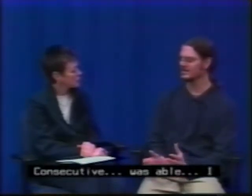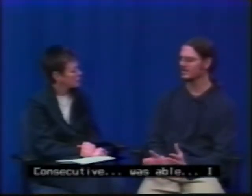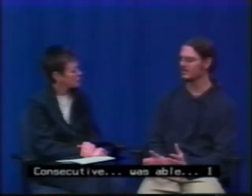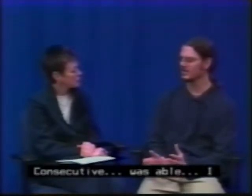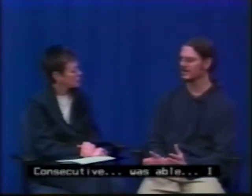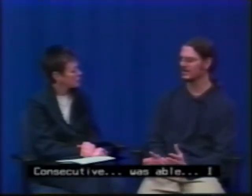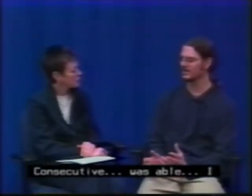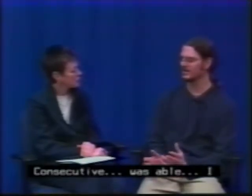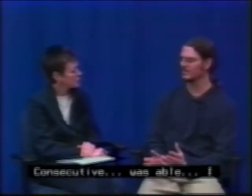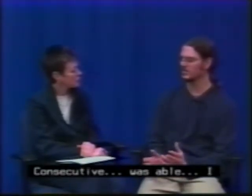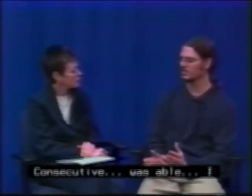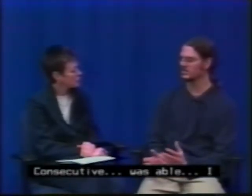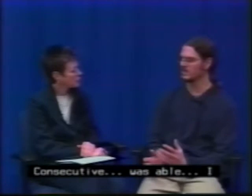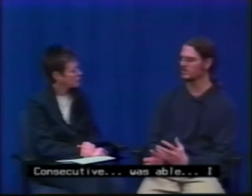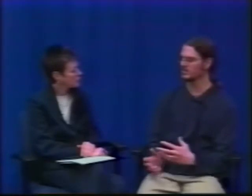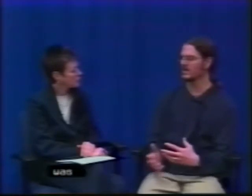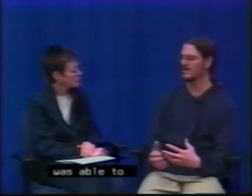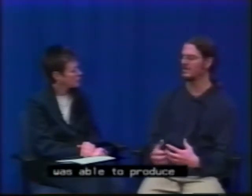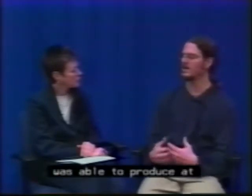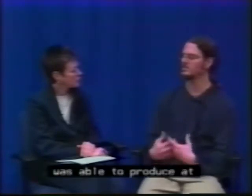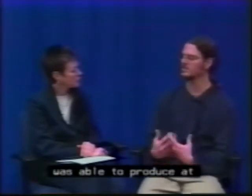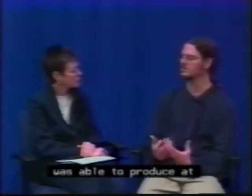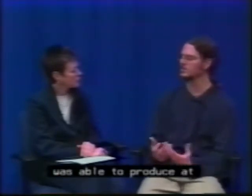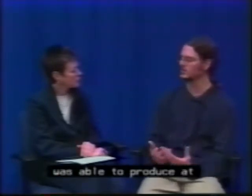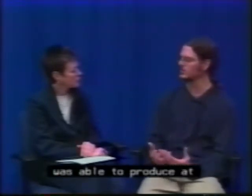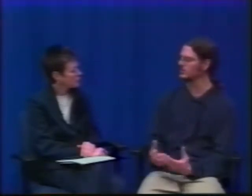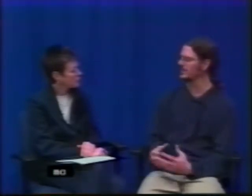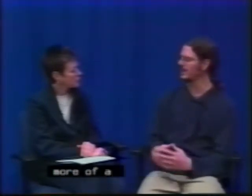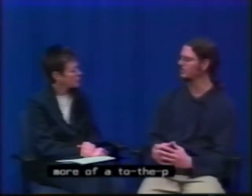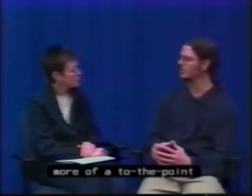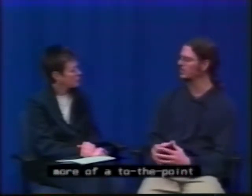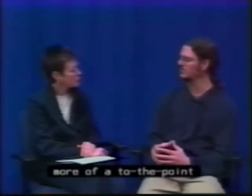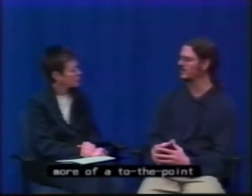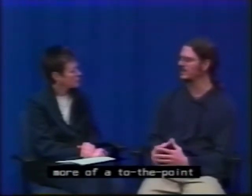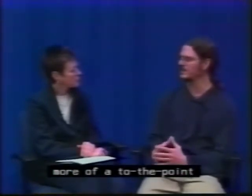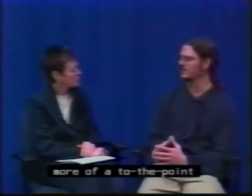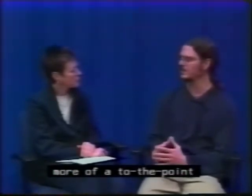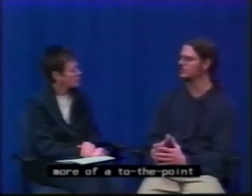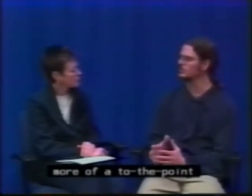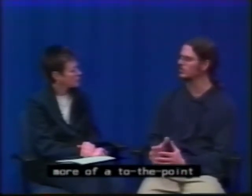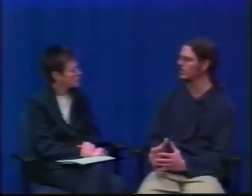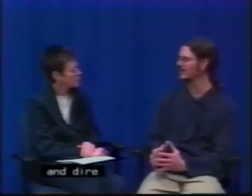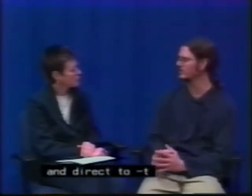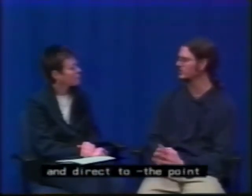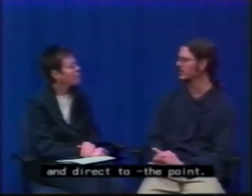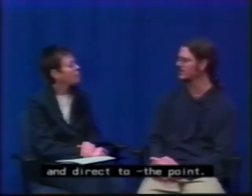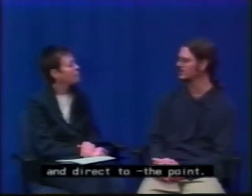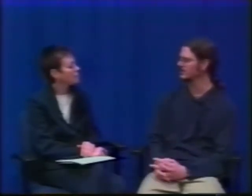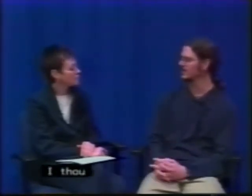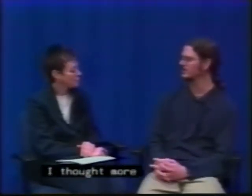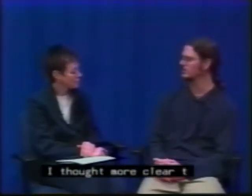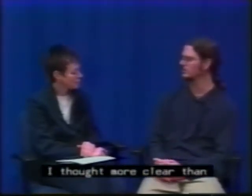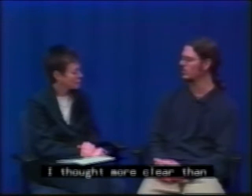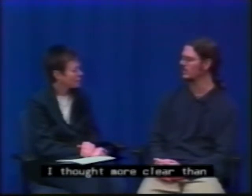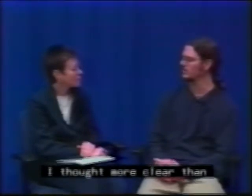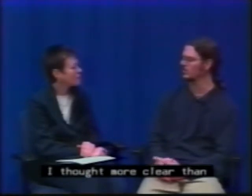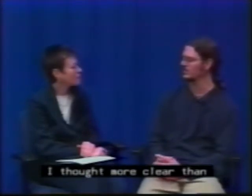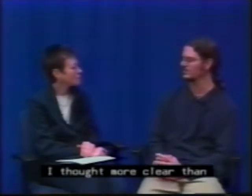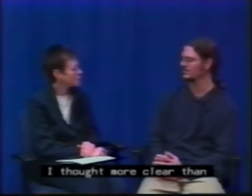consecutive was able, I was able to produce at more of a to the point, a direct to the point, more,